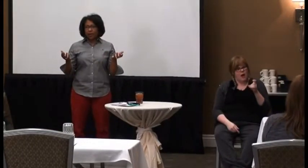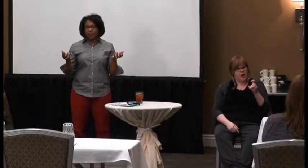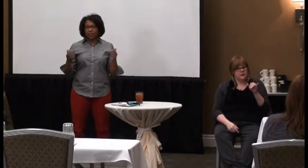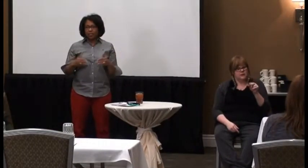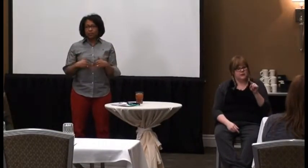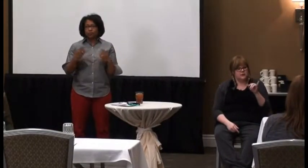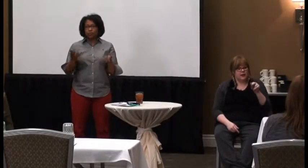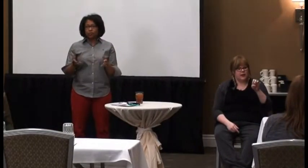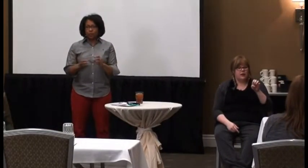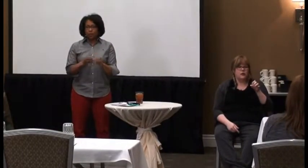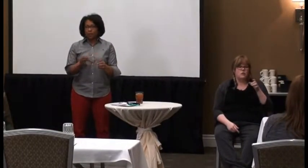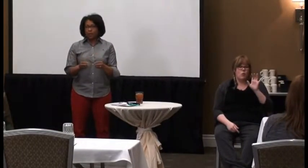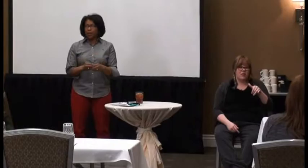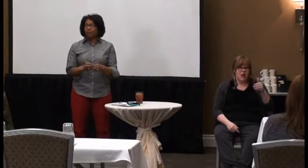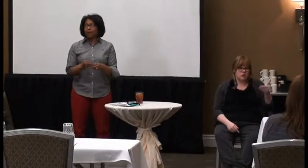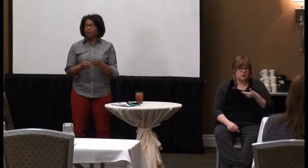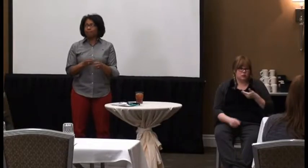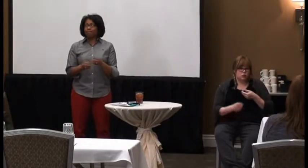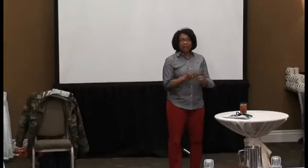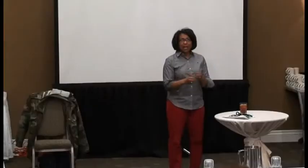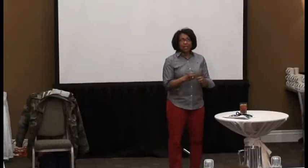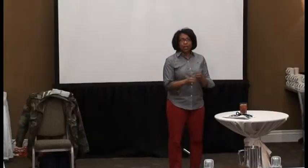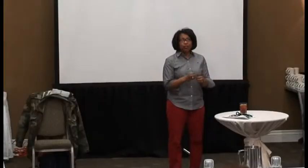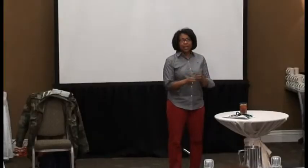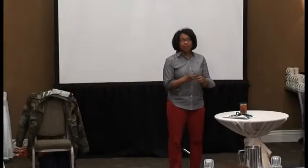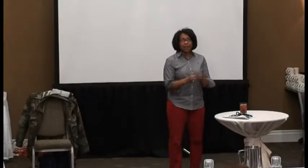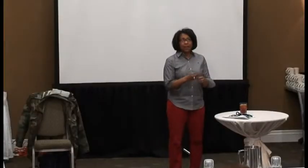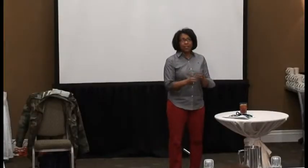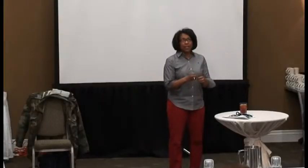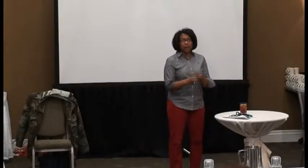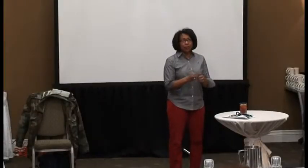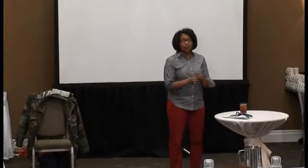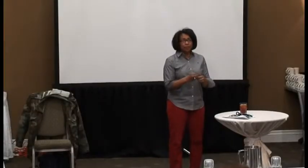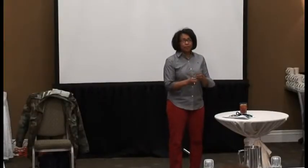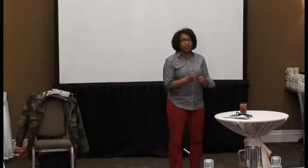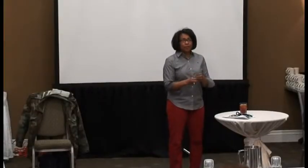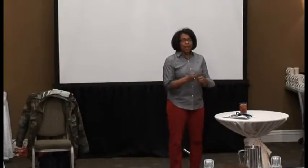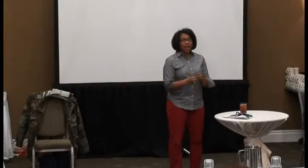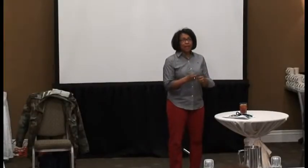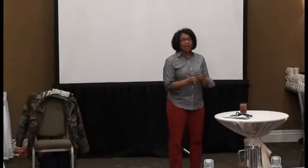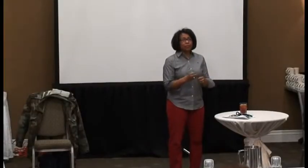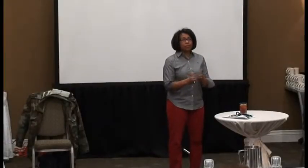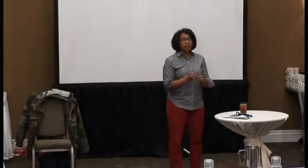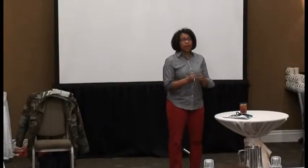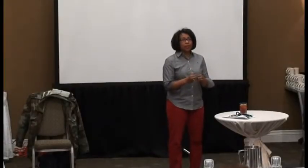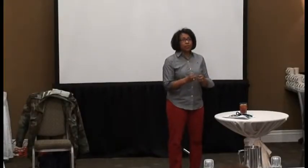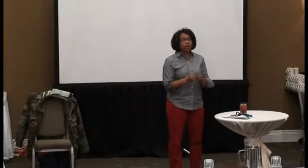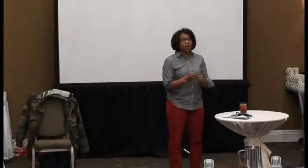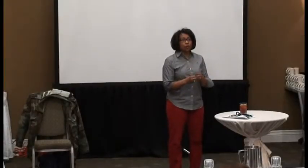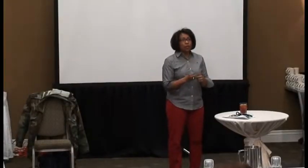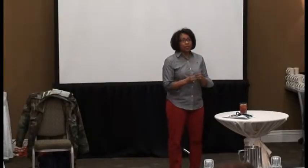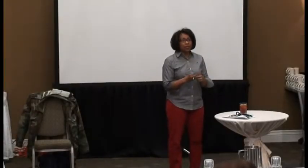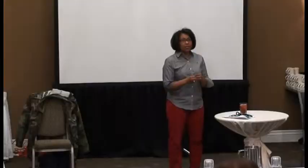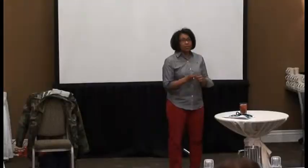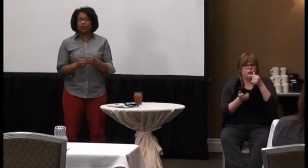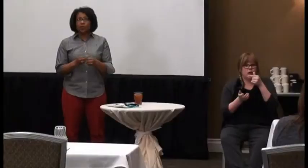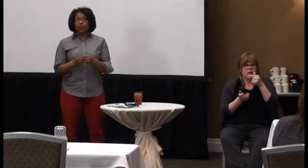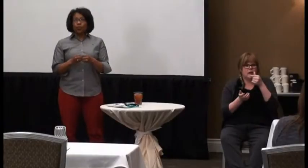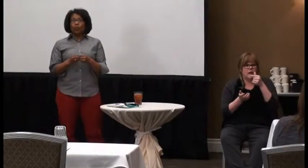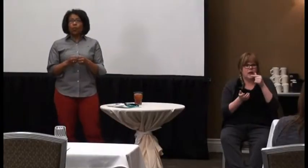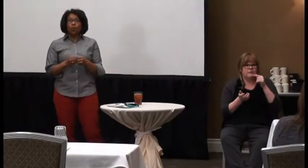it was introduced, it was I think a green and beige capsule, and then it was marketed to the